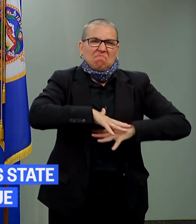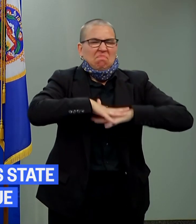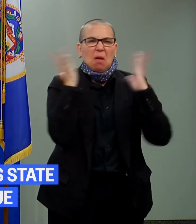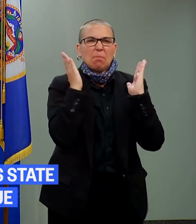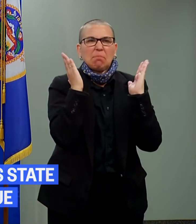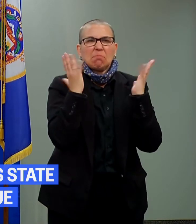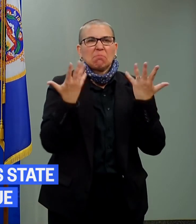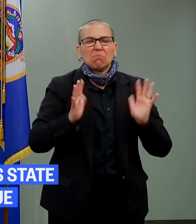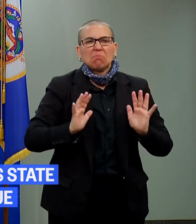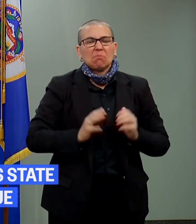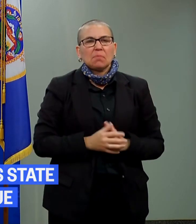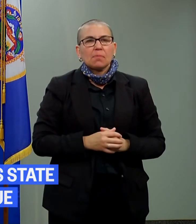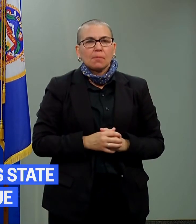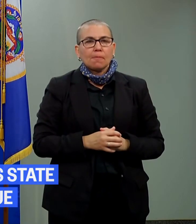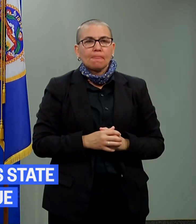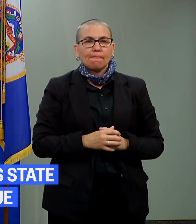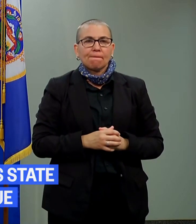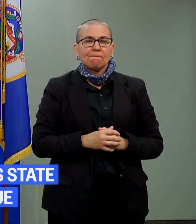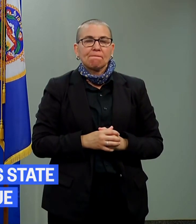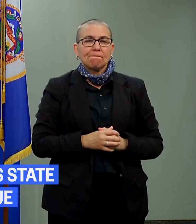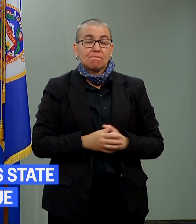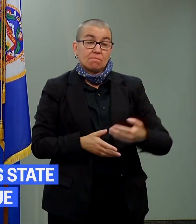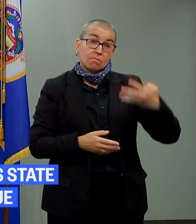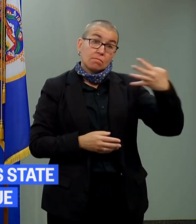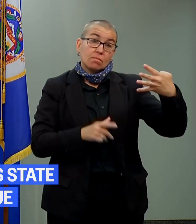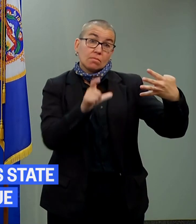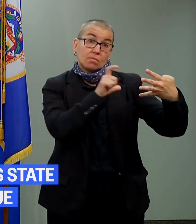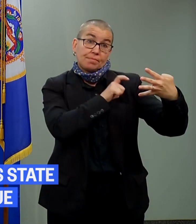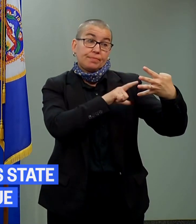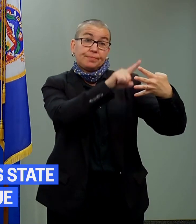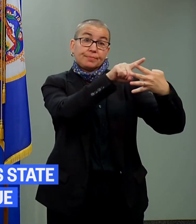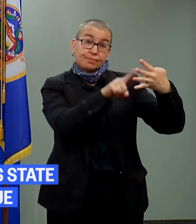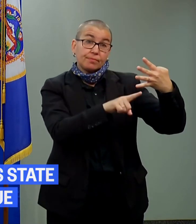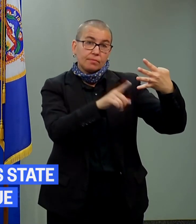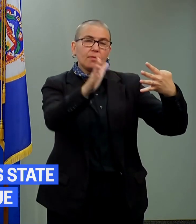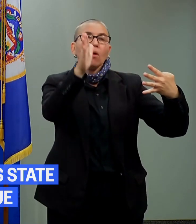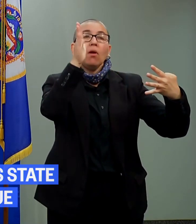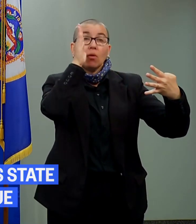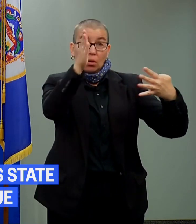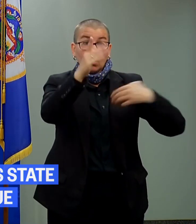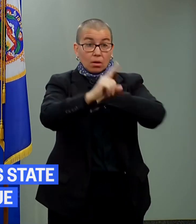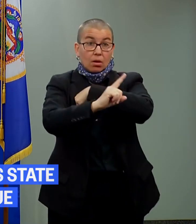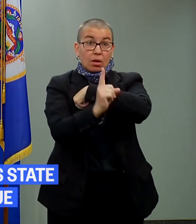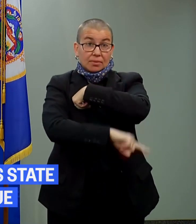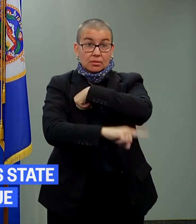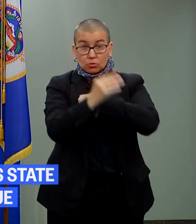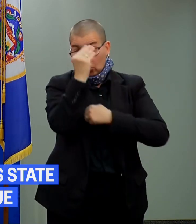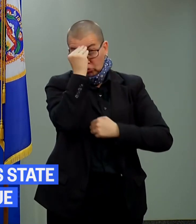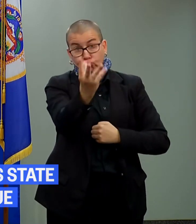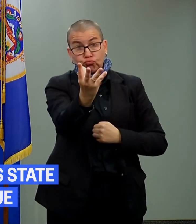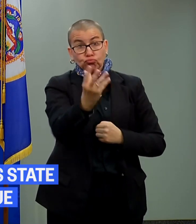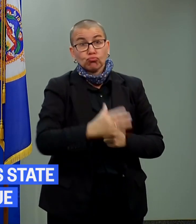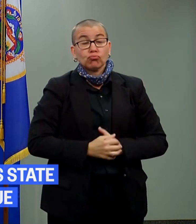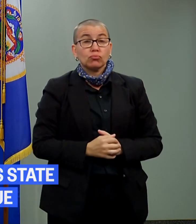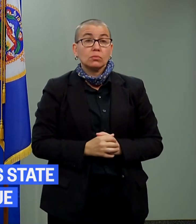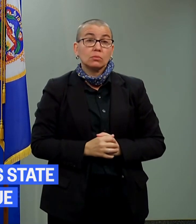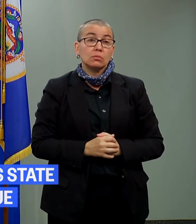the officers involved will be held accountable, that we as a nation are using this as a pivot